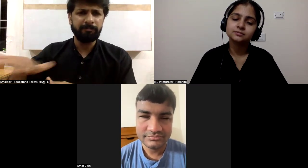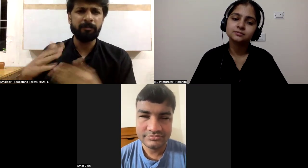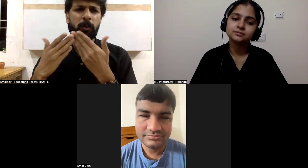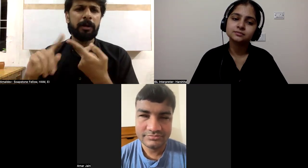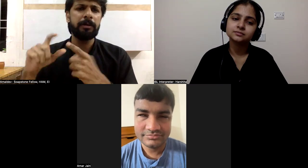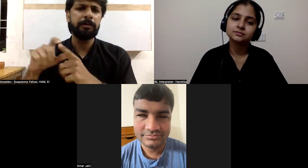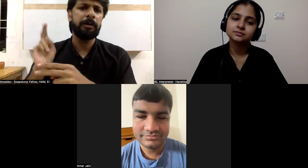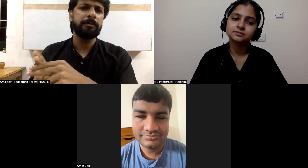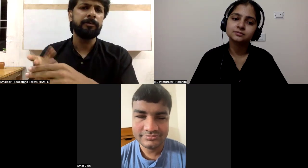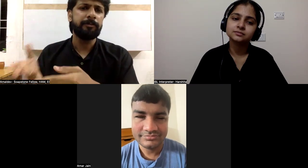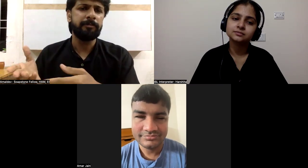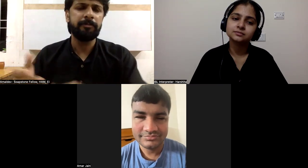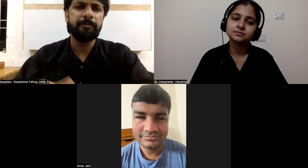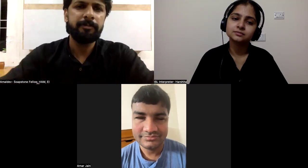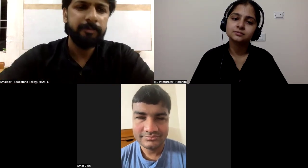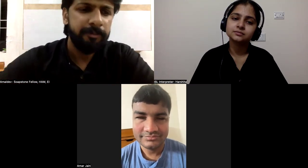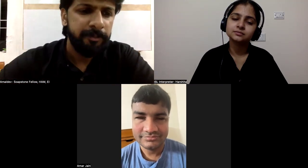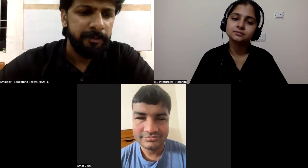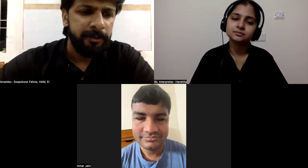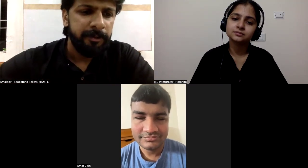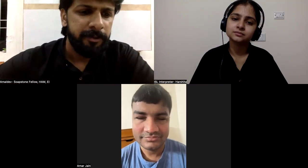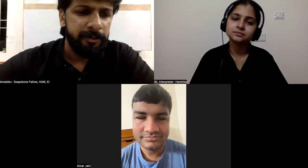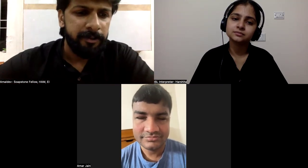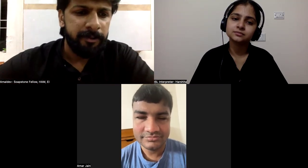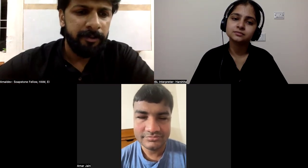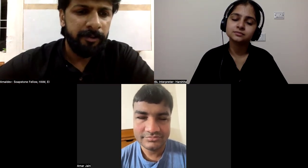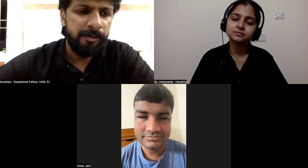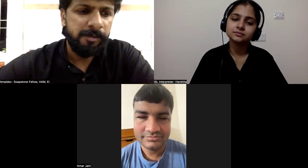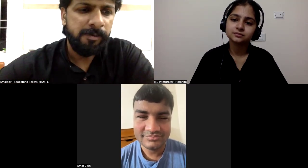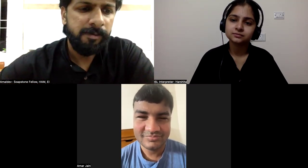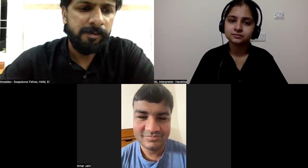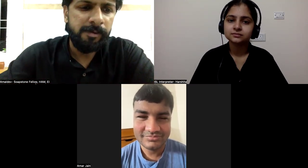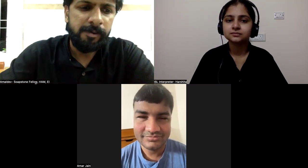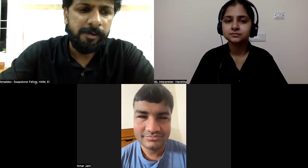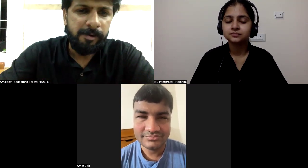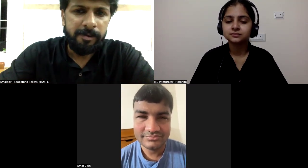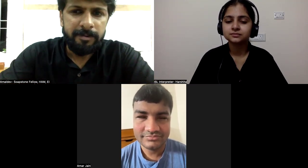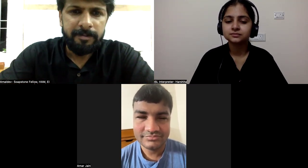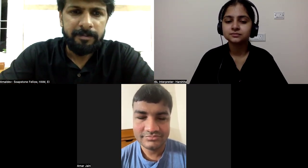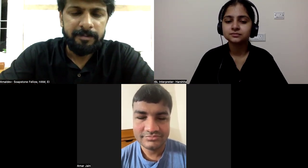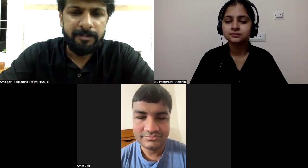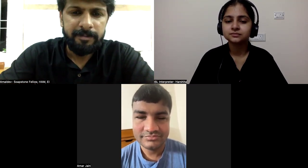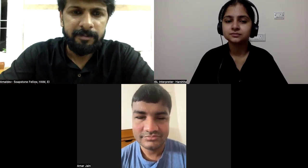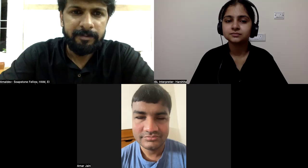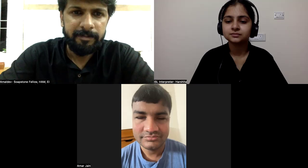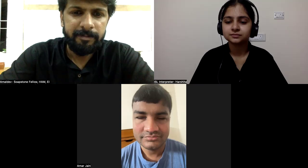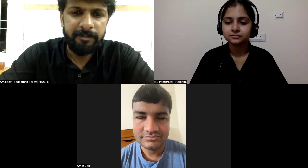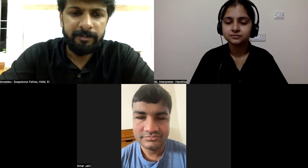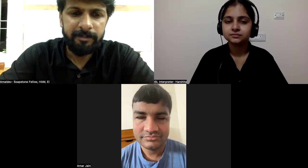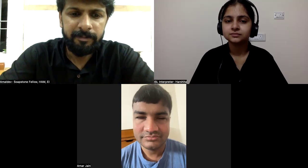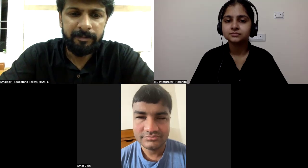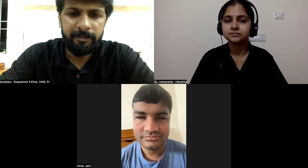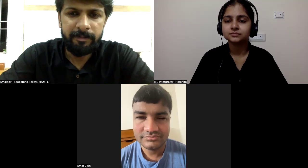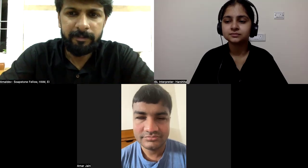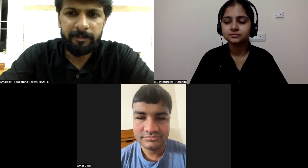education sector could be changed, could be transformed in order to make that